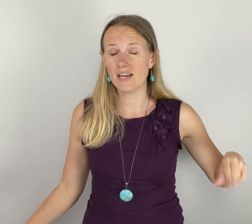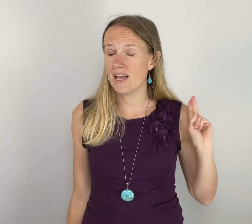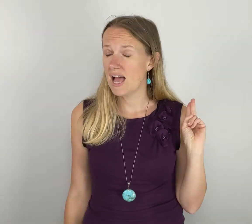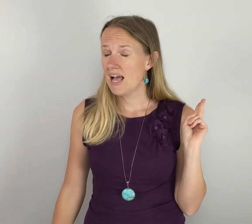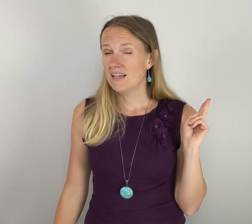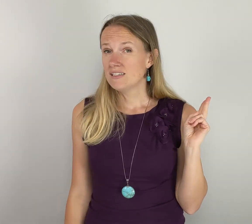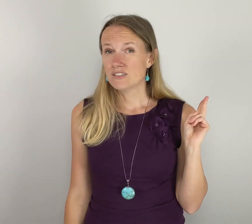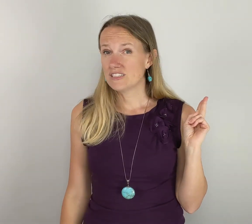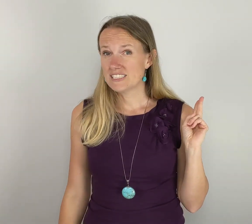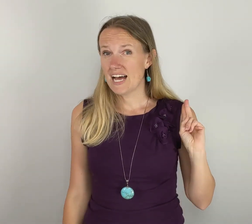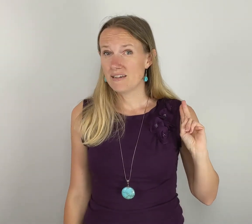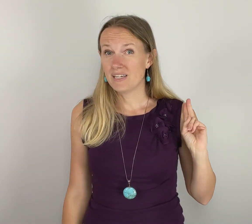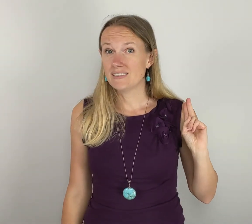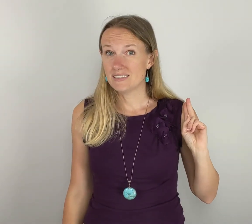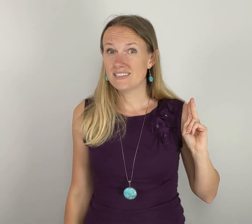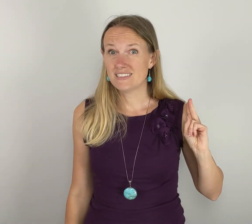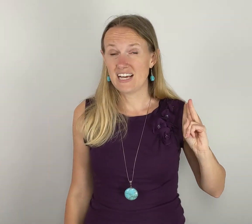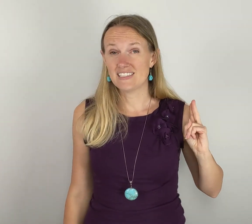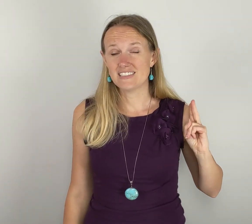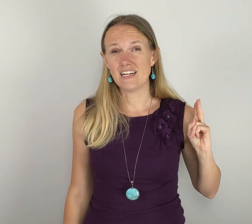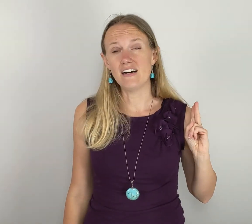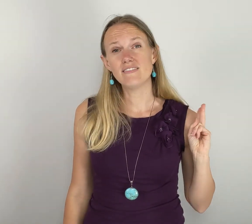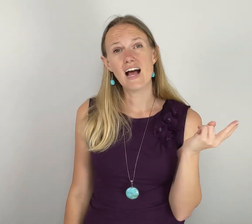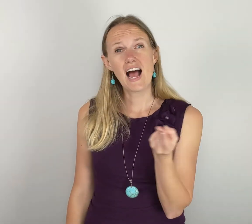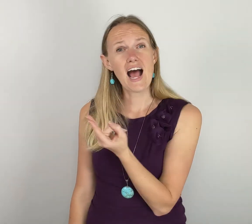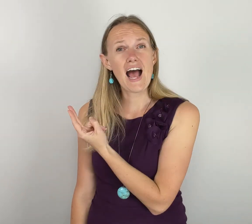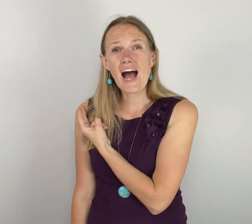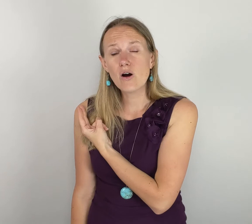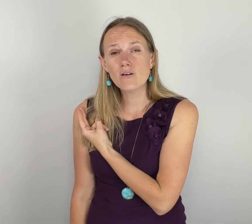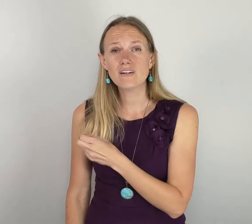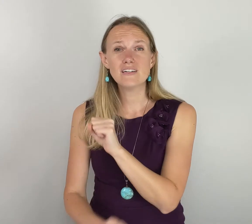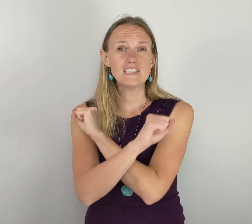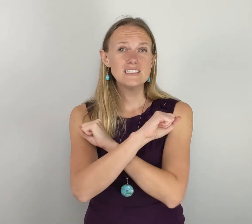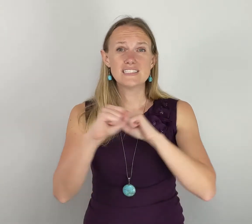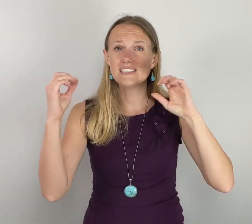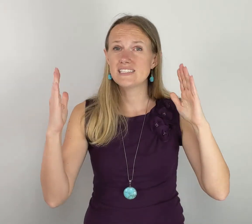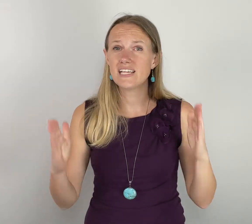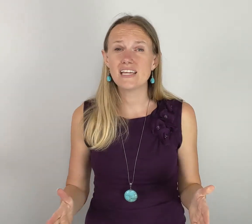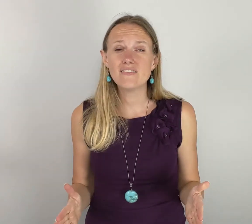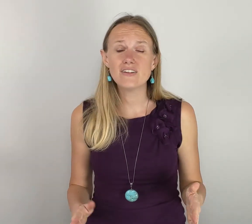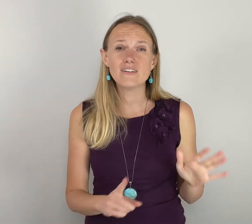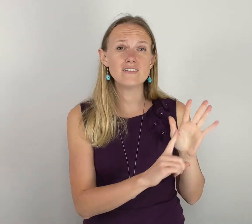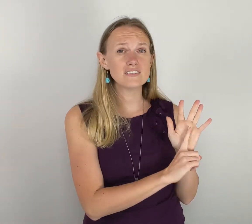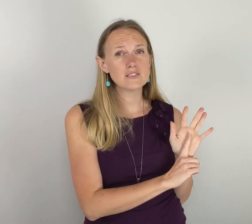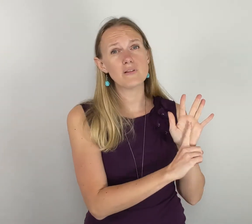okay? So you're sad because this is sad stuff. Our Savior